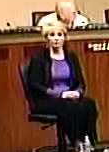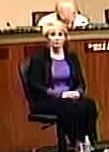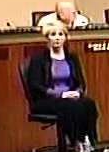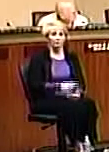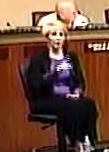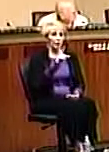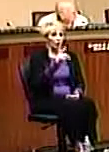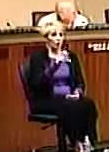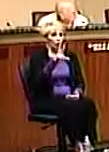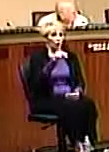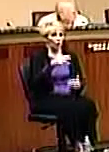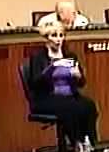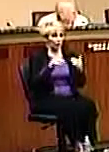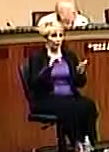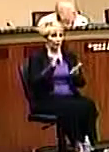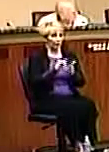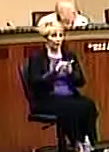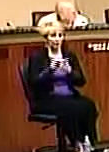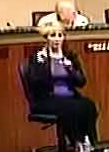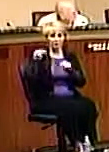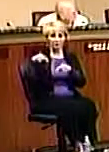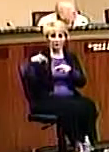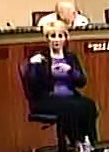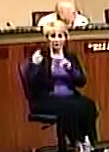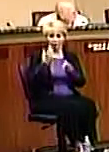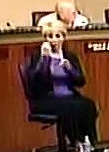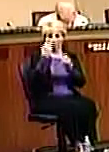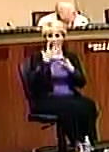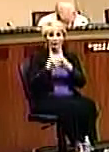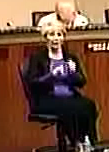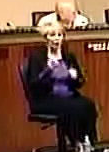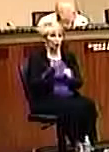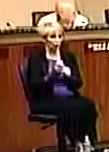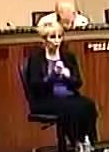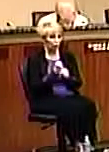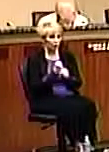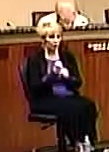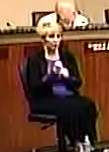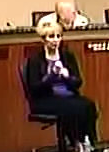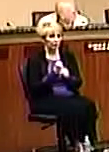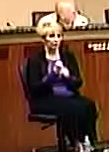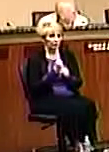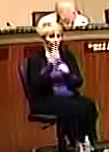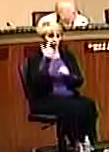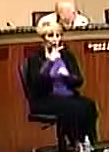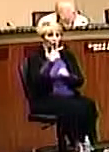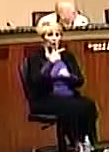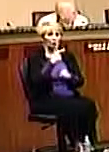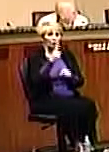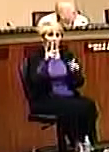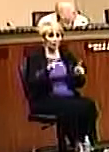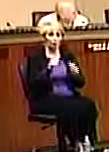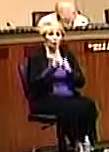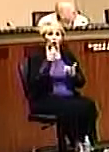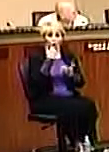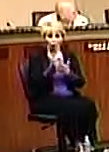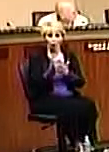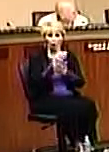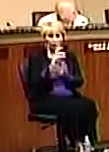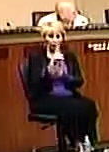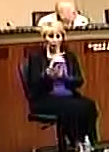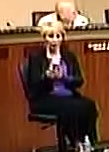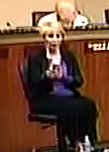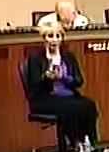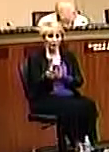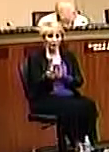The $130 that had been in existence for many, many, many years for a person with good credit